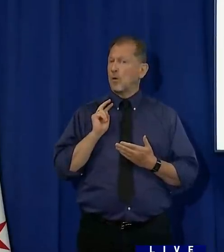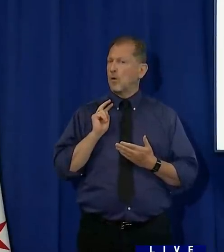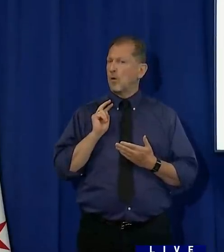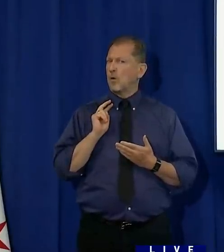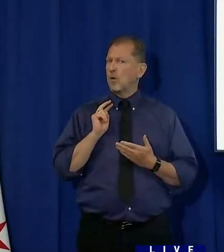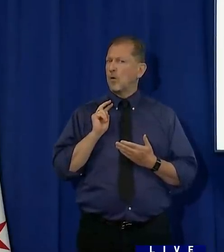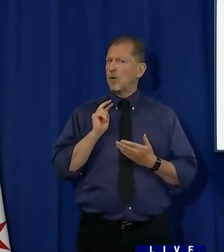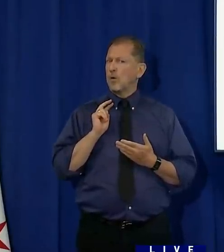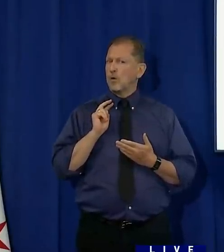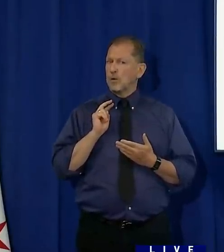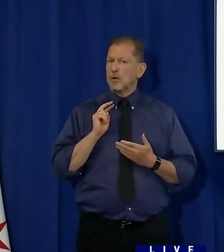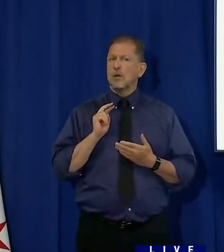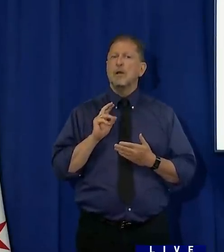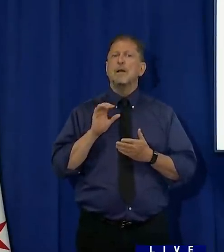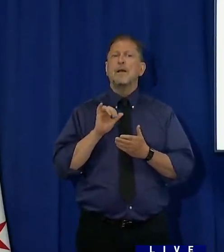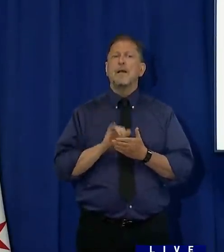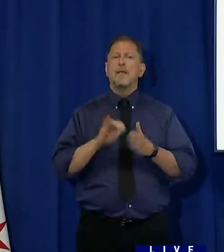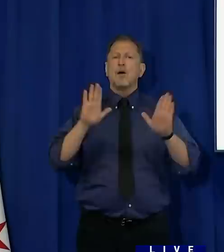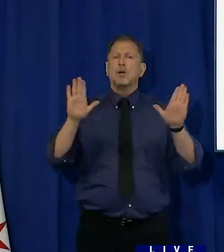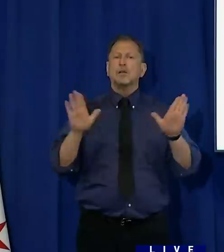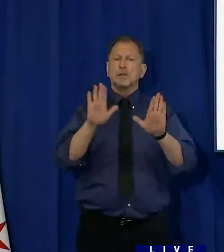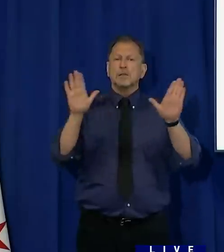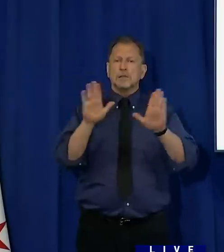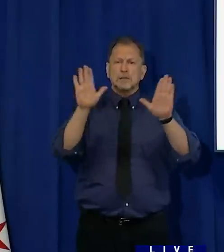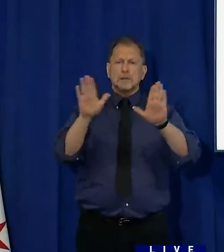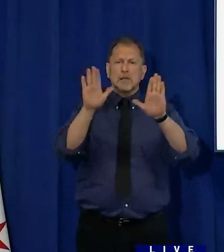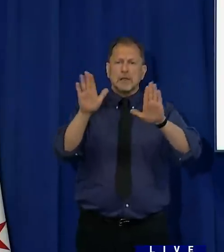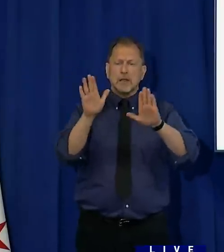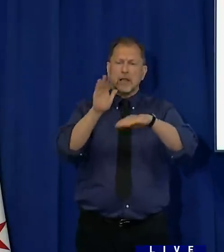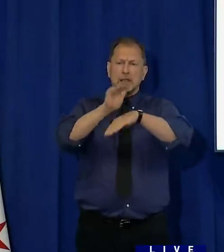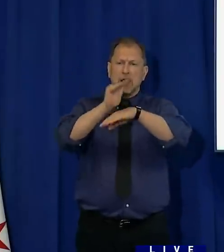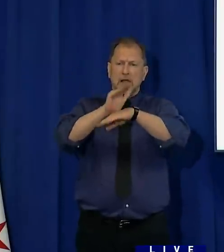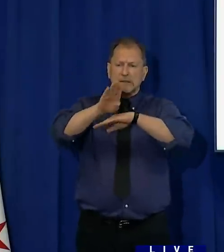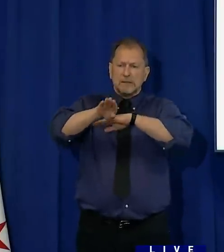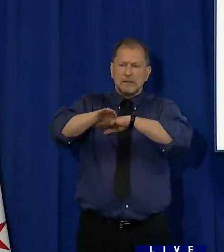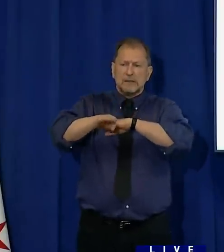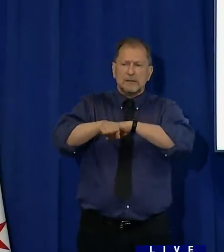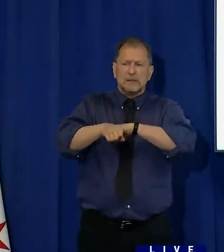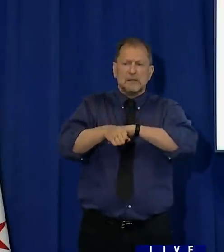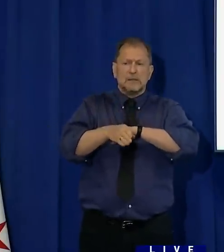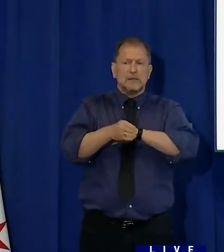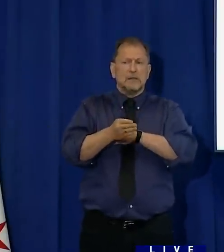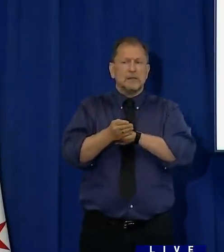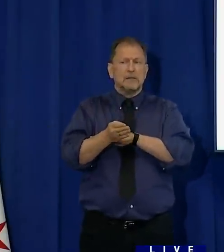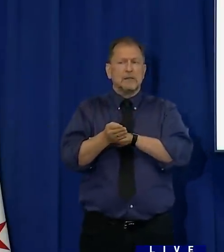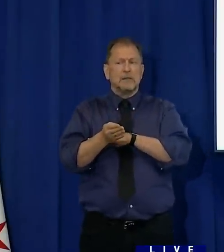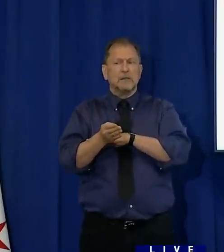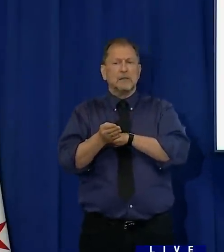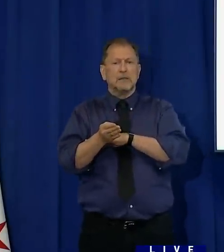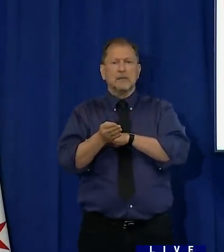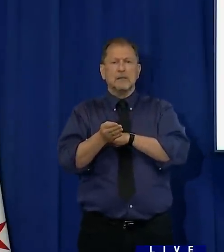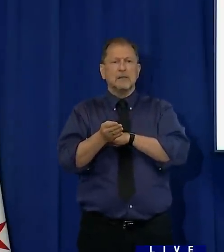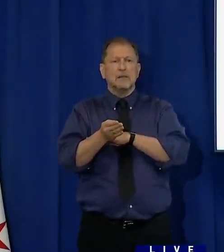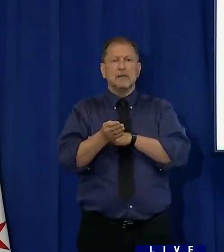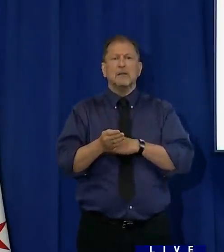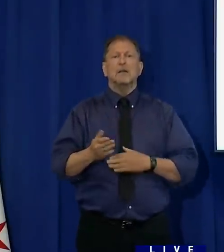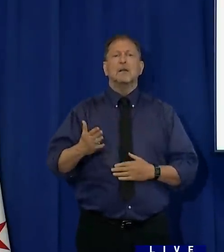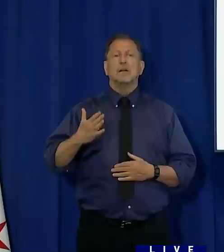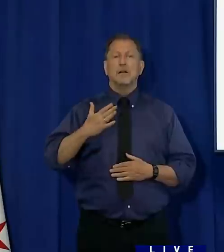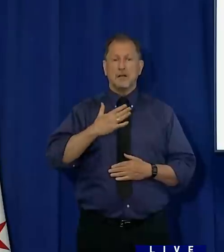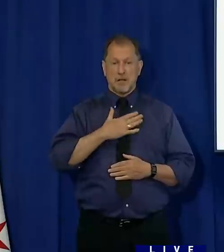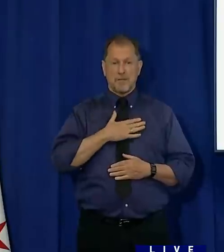I got a call that my campaign offices at 55th and South